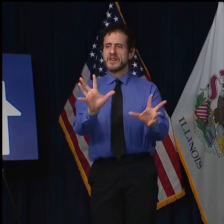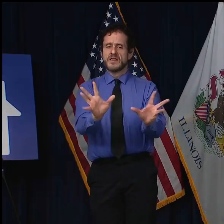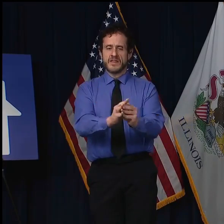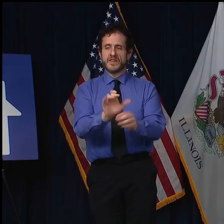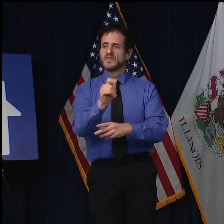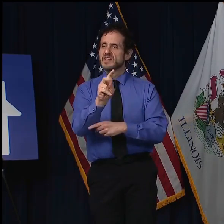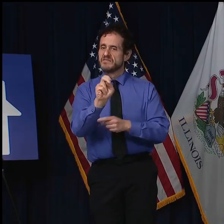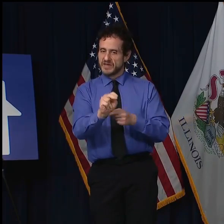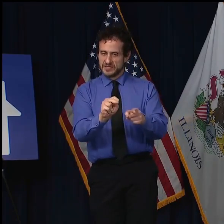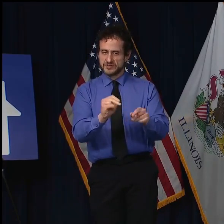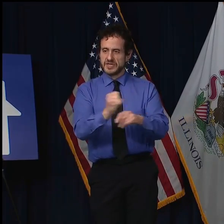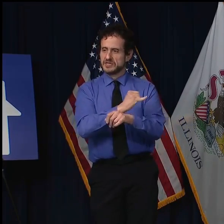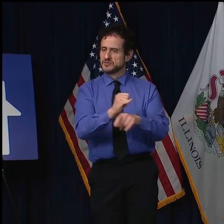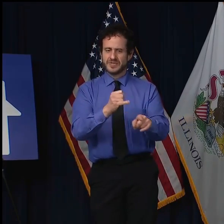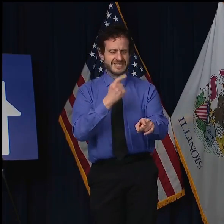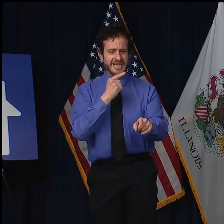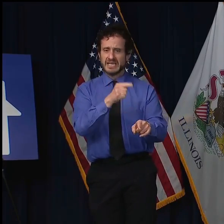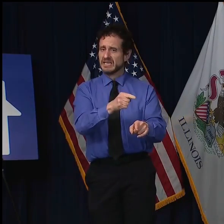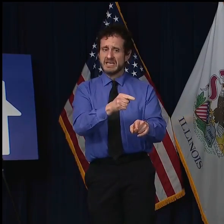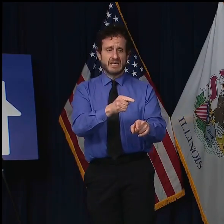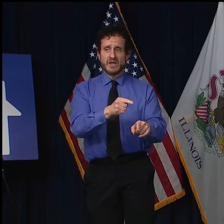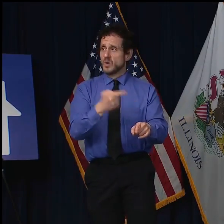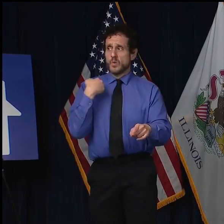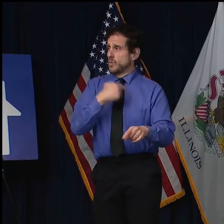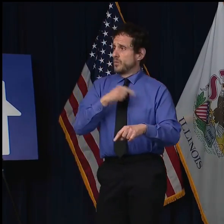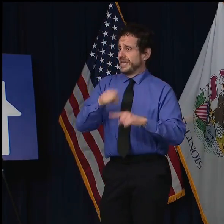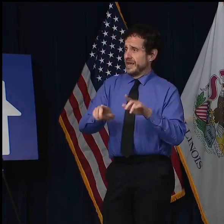them in Phase 5 will just force them to meet in another state?